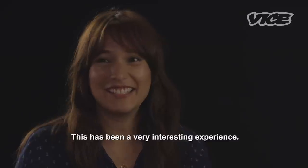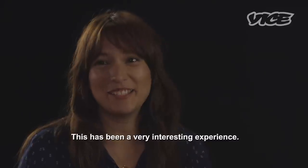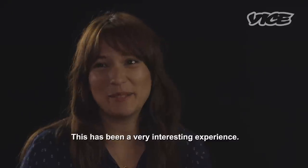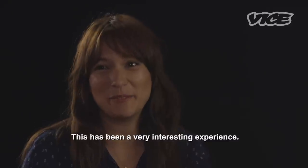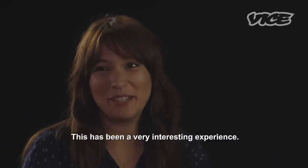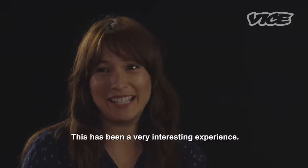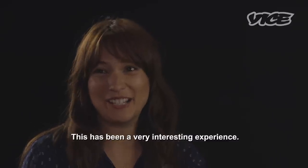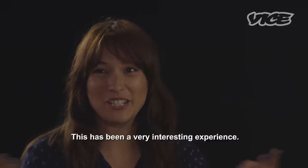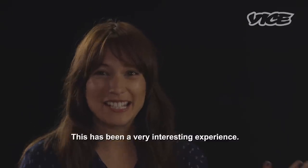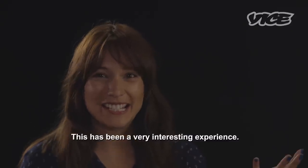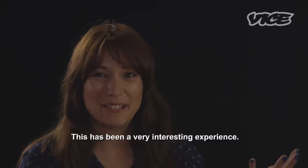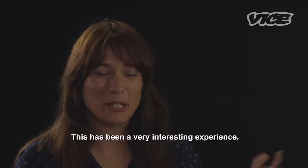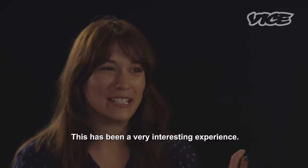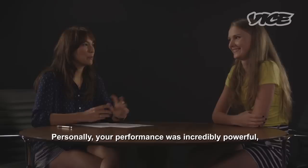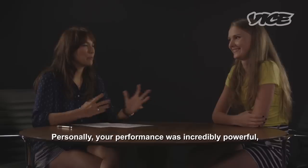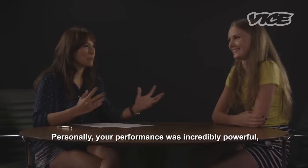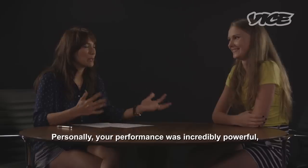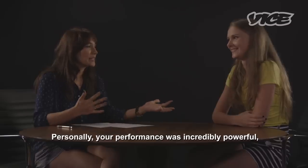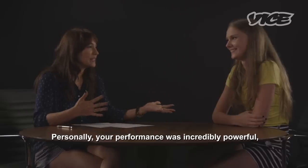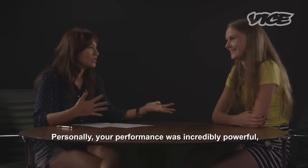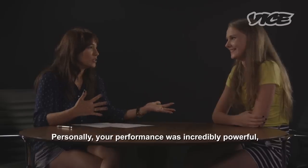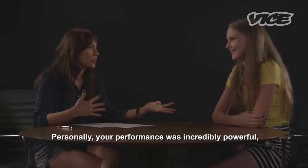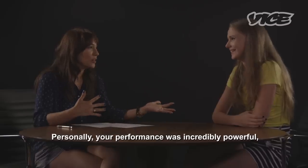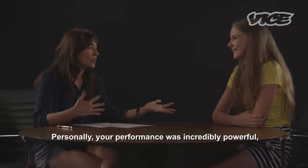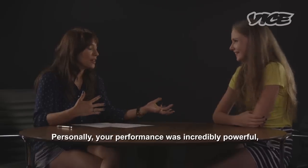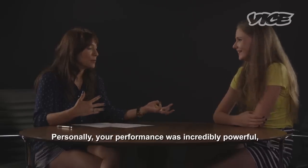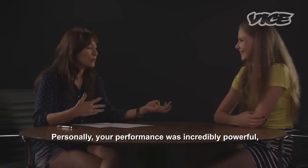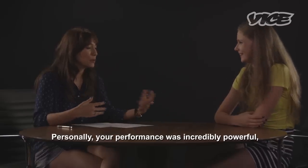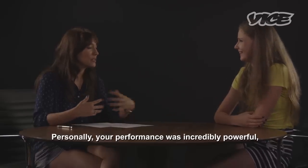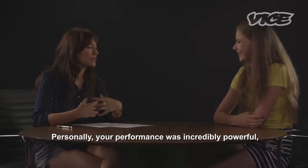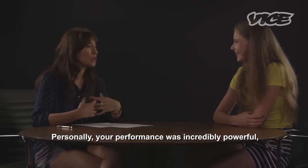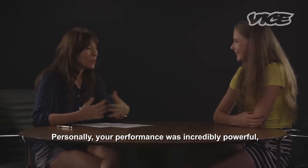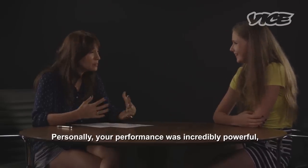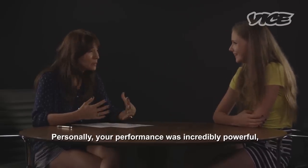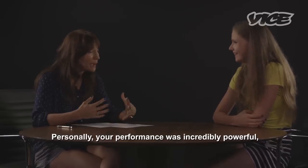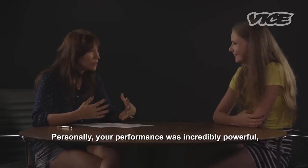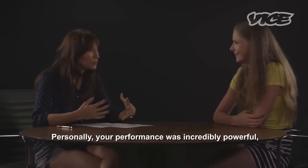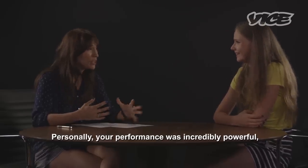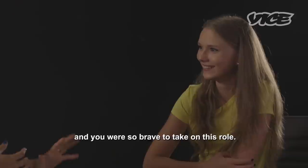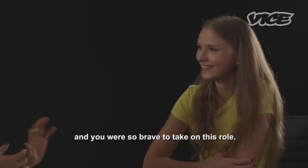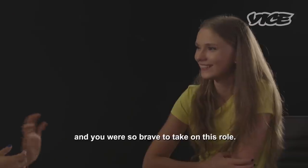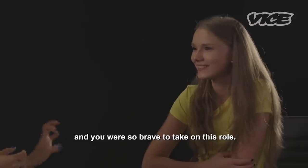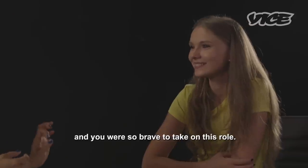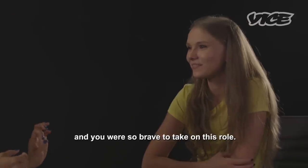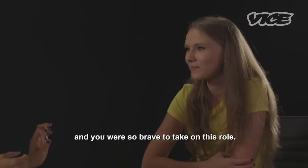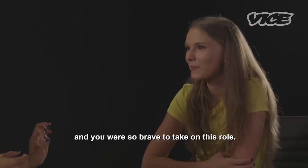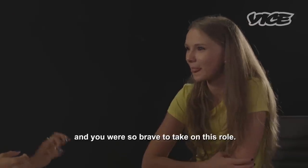This has been a very interesting experience. Personally, your performance was incredibly powerful, and you were so brave